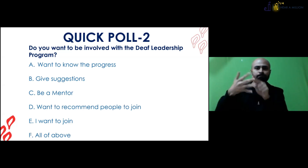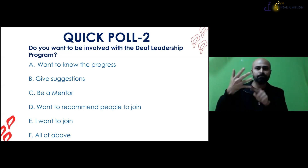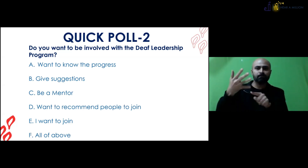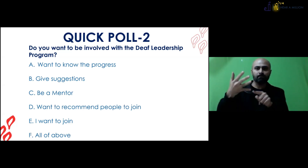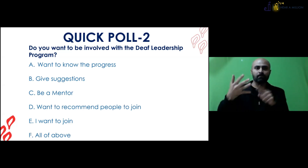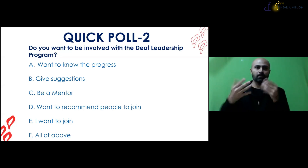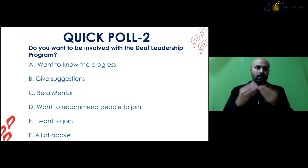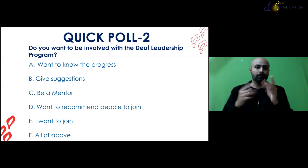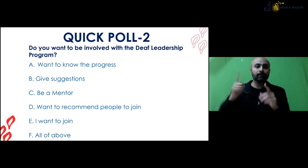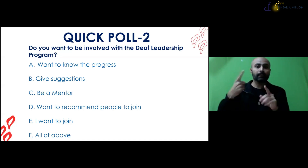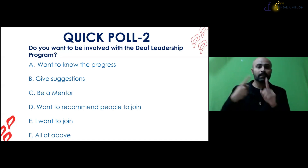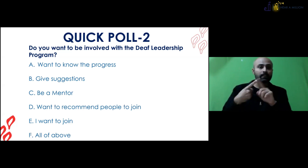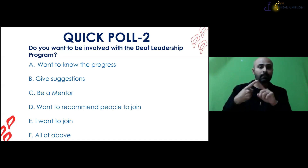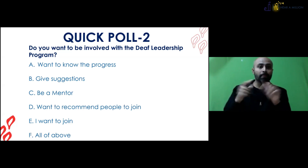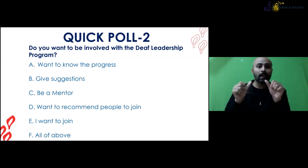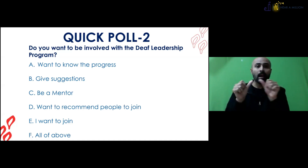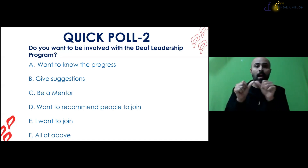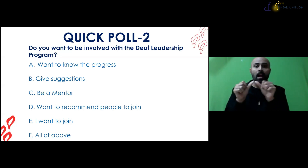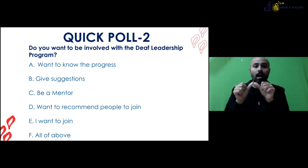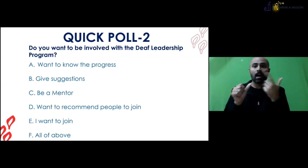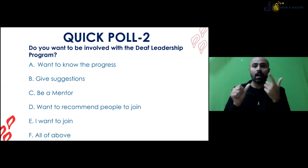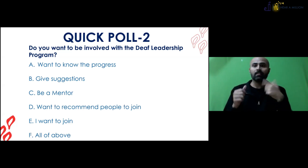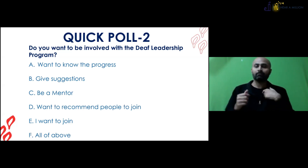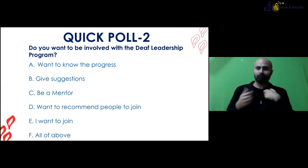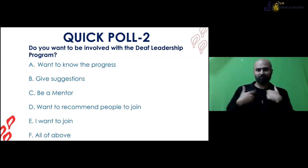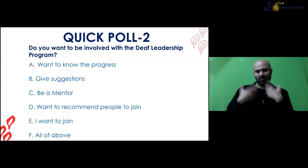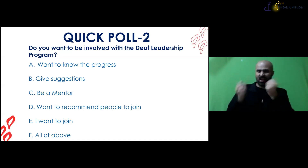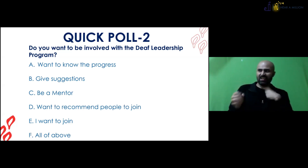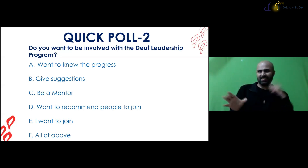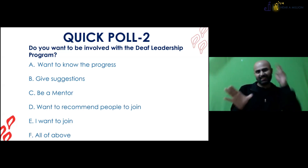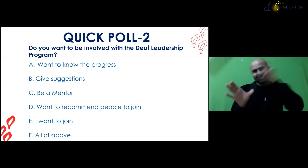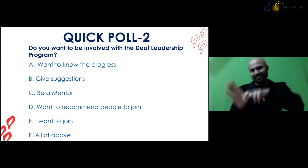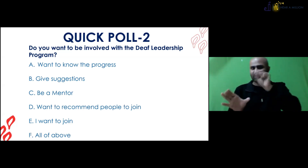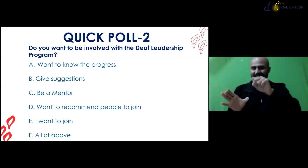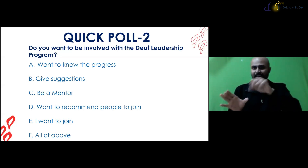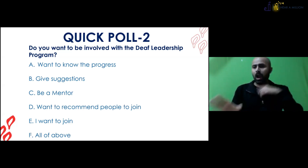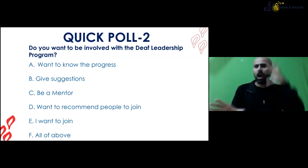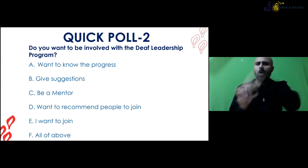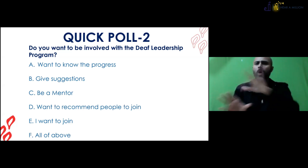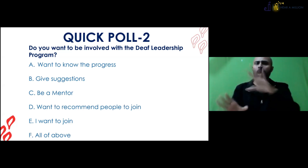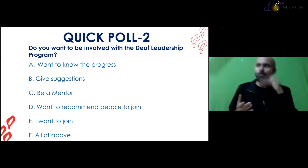involve in DLP? So A would be like